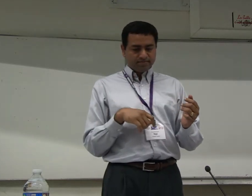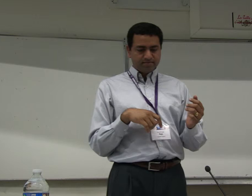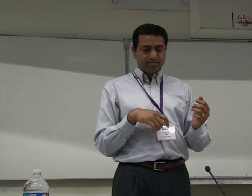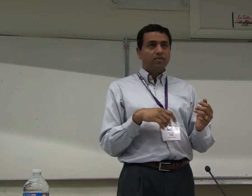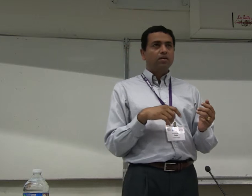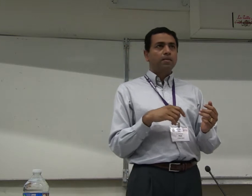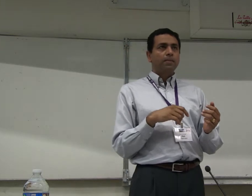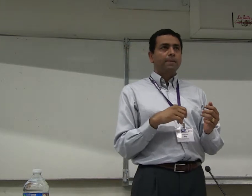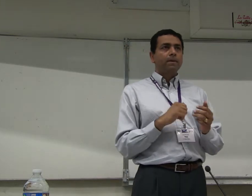to use.